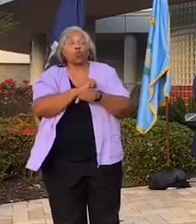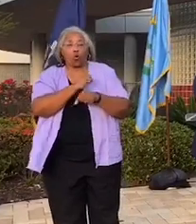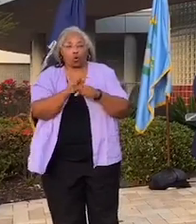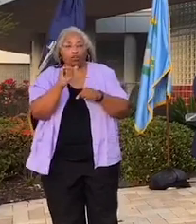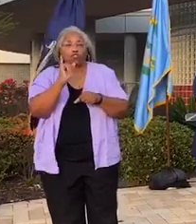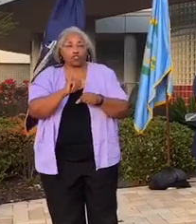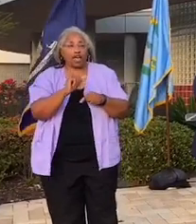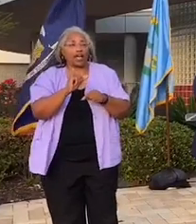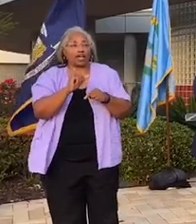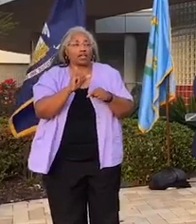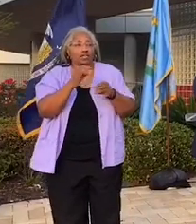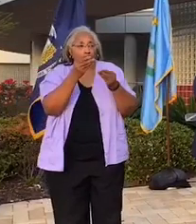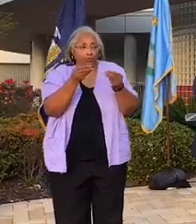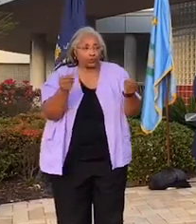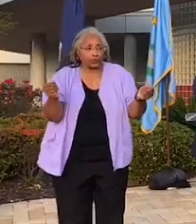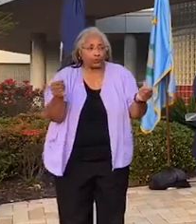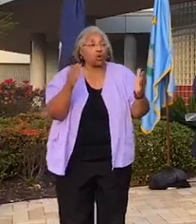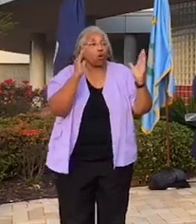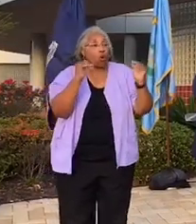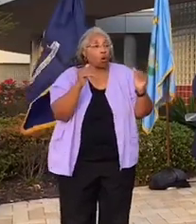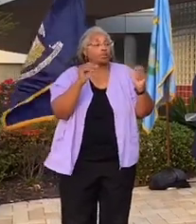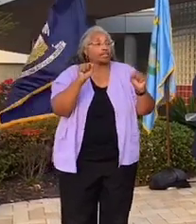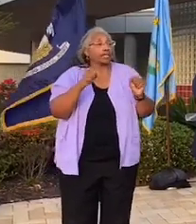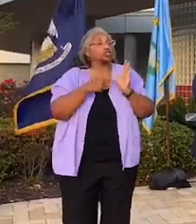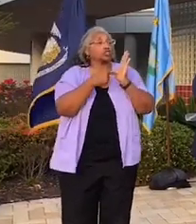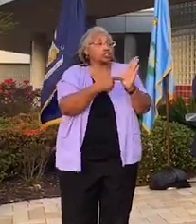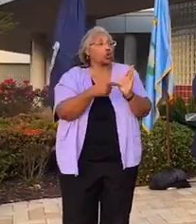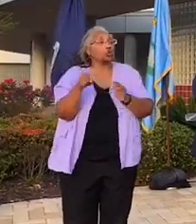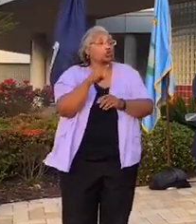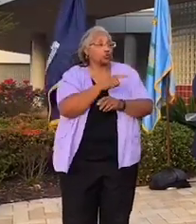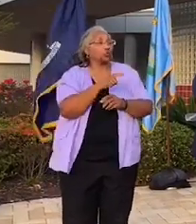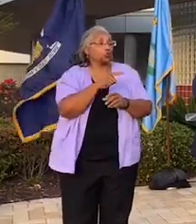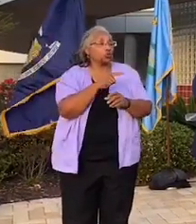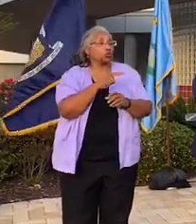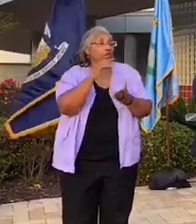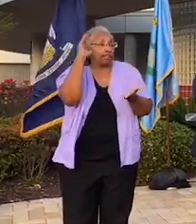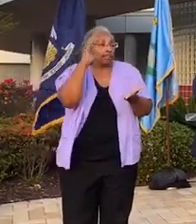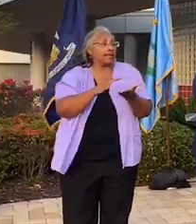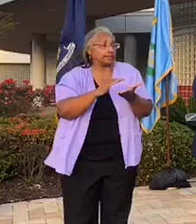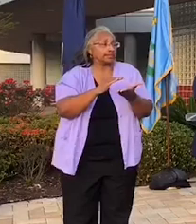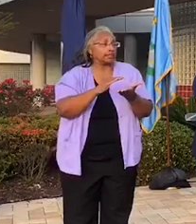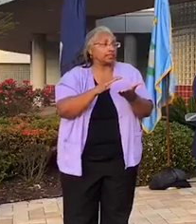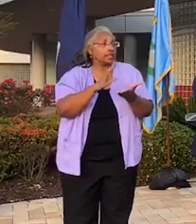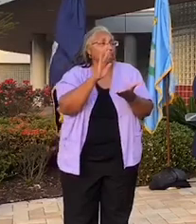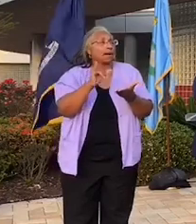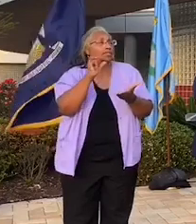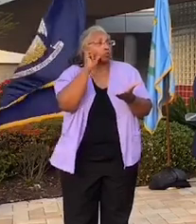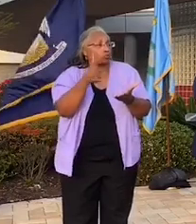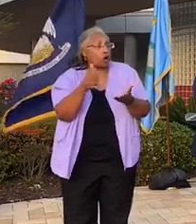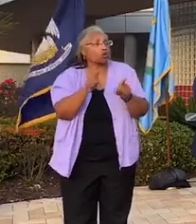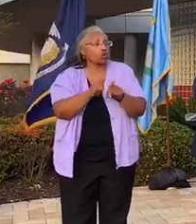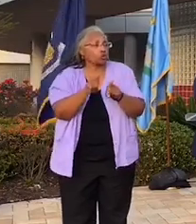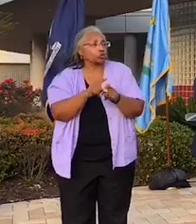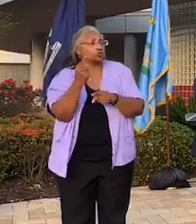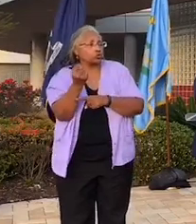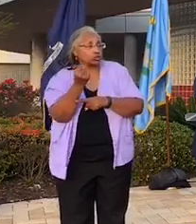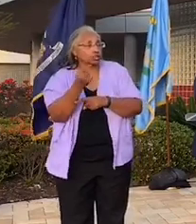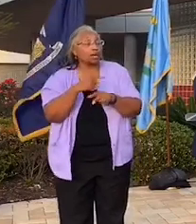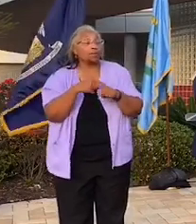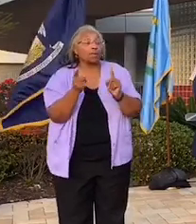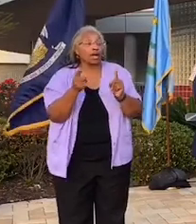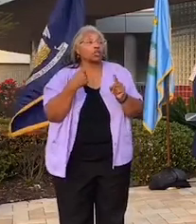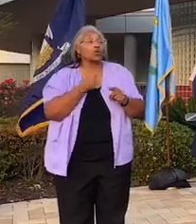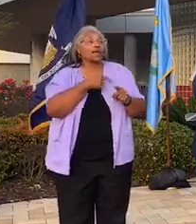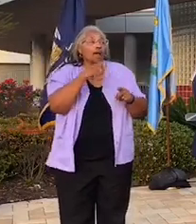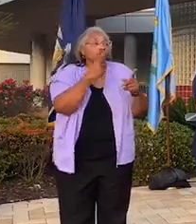that, and hopefully be able to show you results tied to that by tomorrow as well as Tuesday. But the logistics have to be